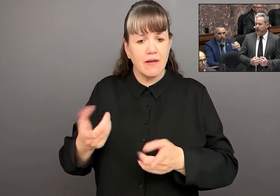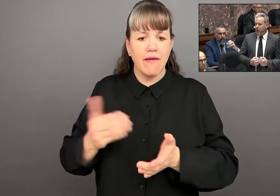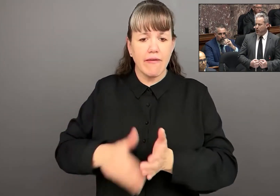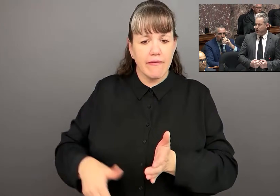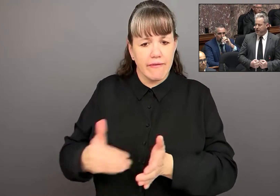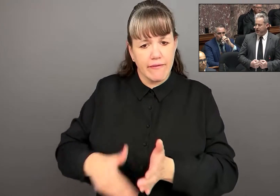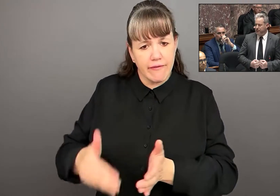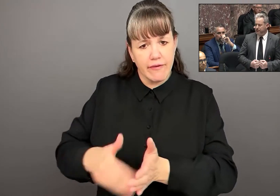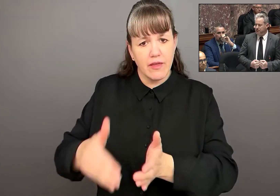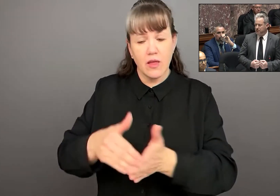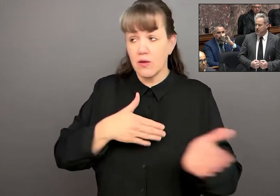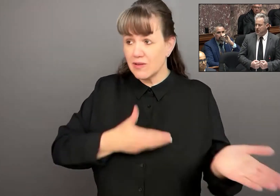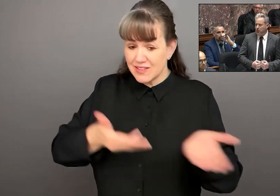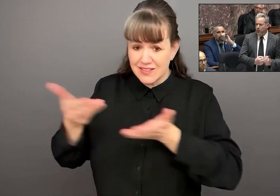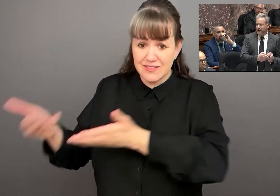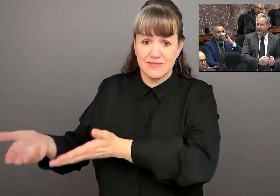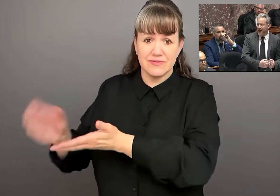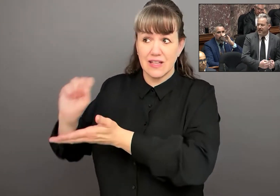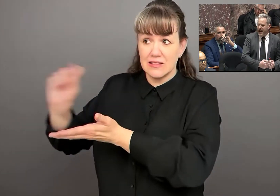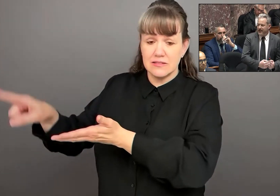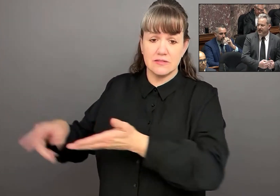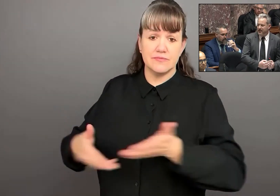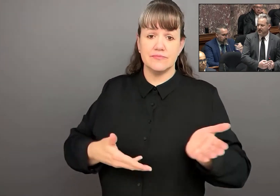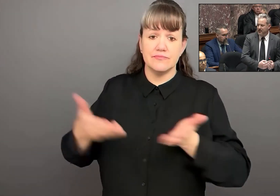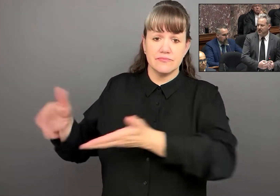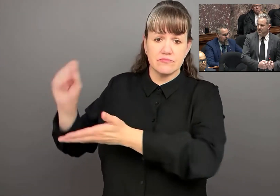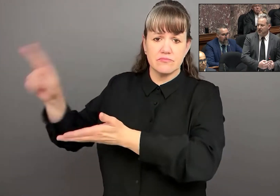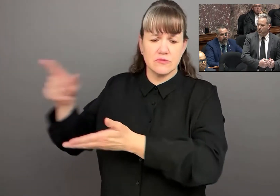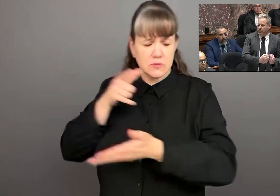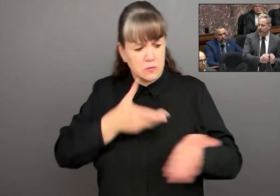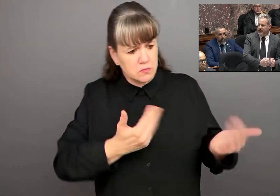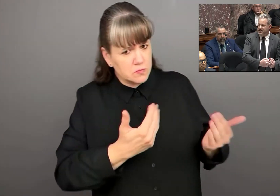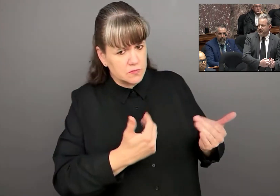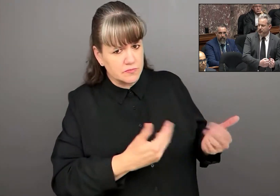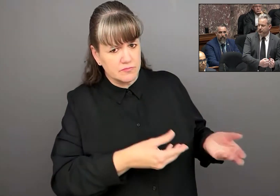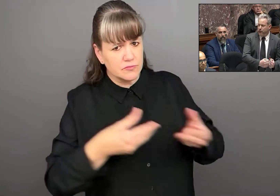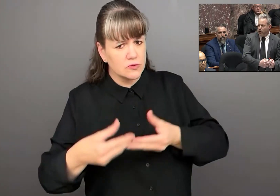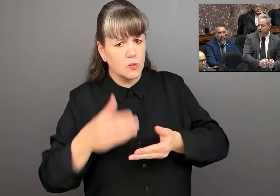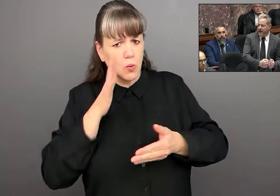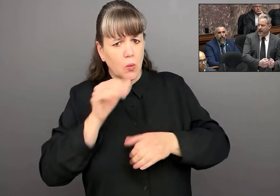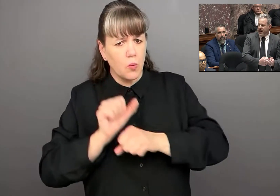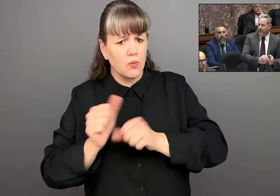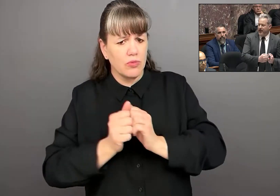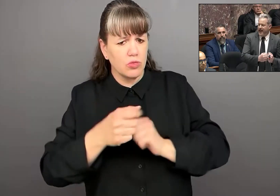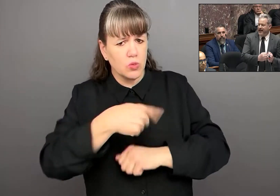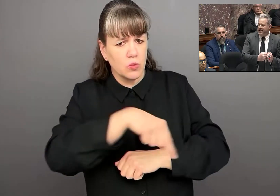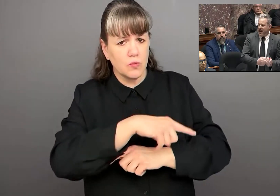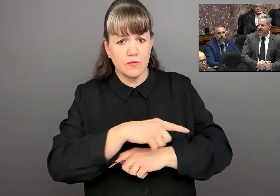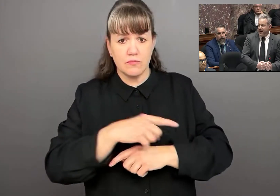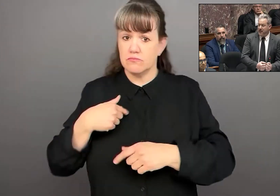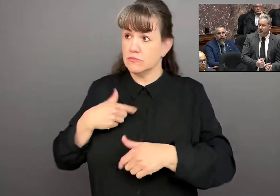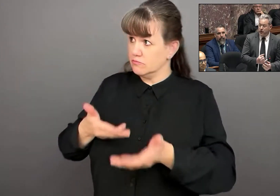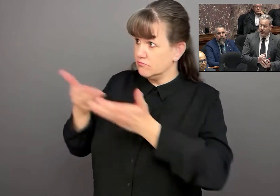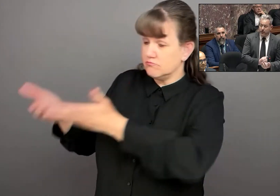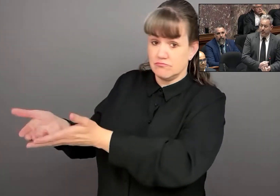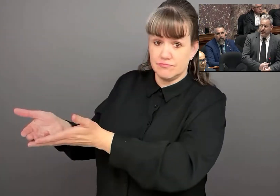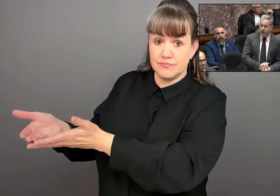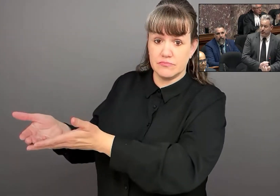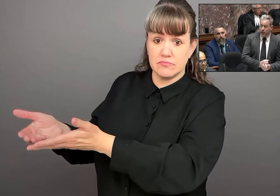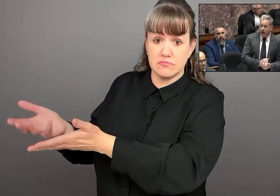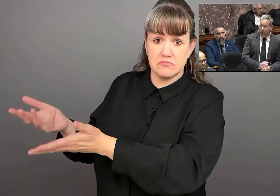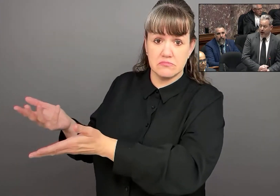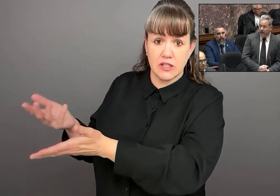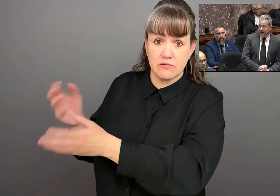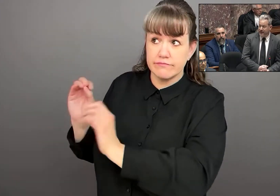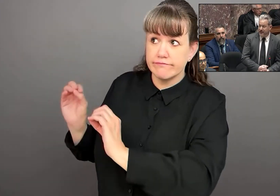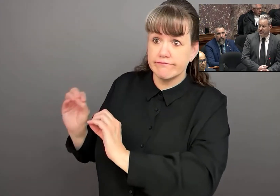forward and we'll work with you. We've done that. We're bringing these issues forward, and we're getting nothing. So either the ministers